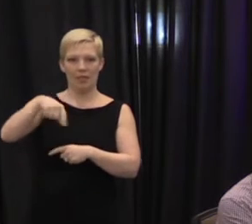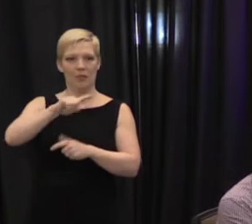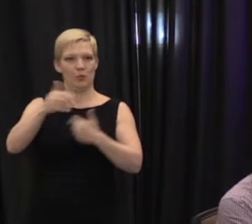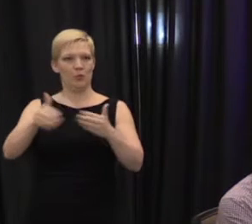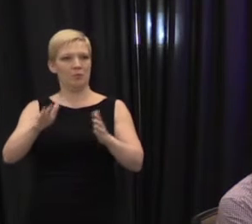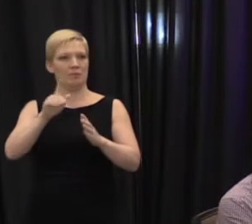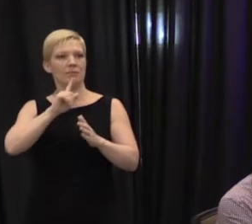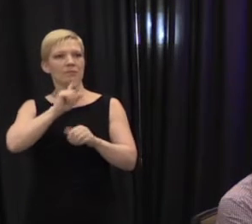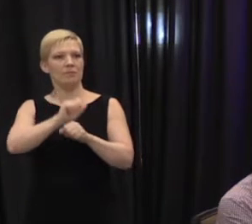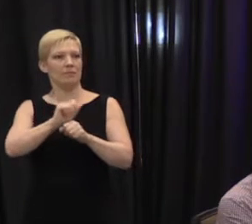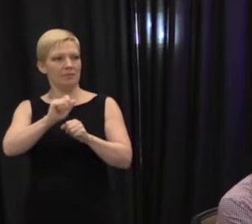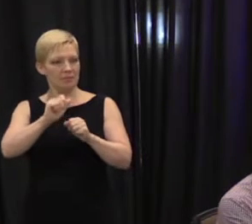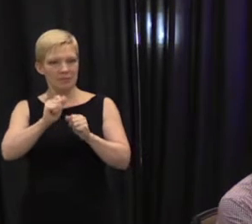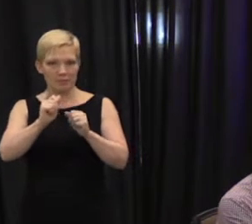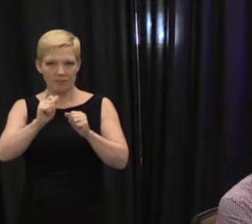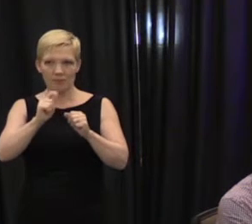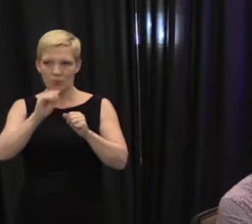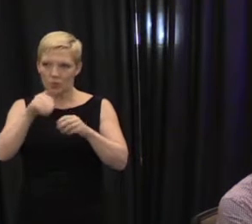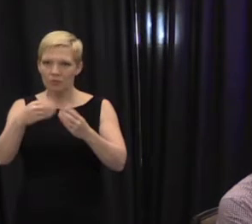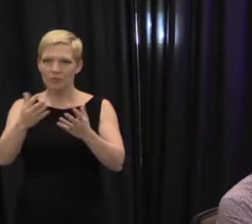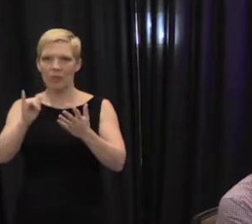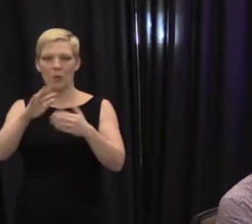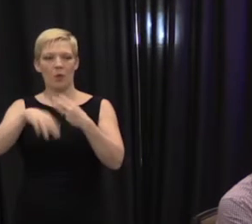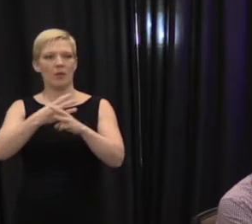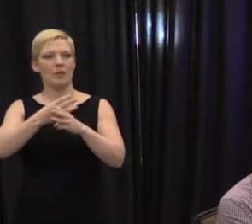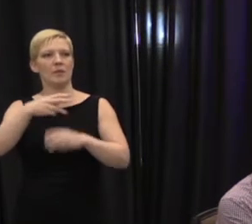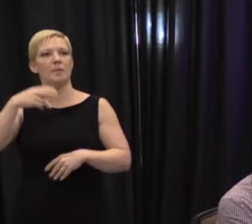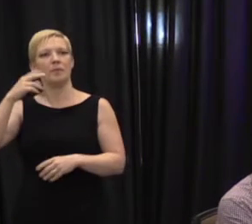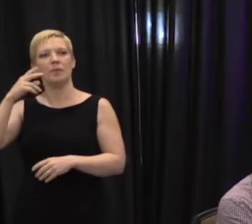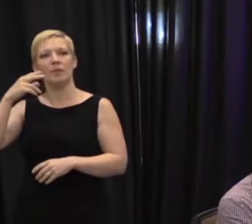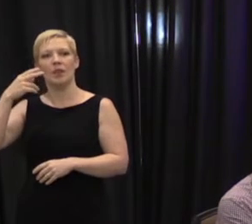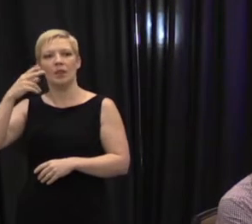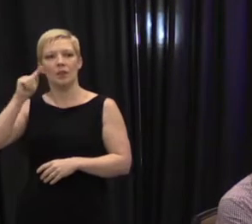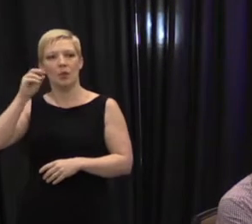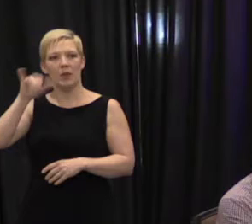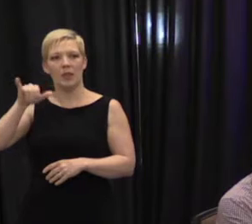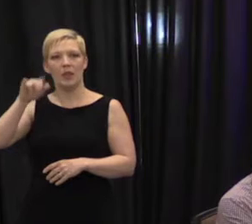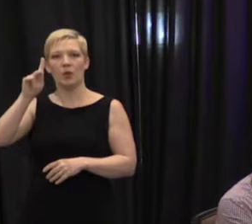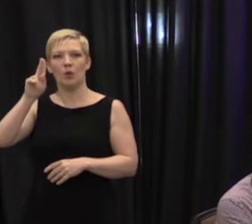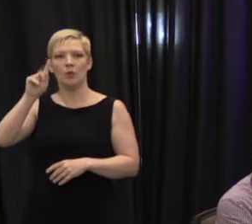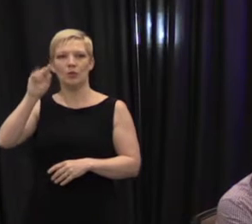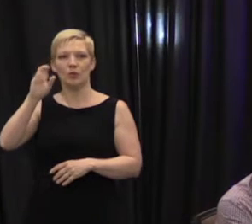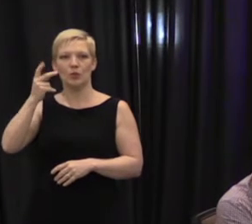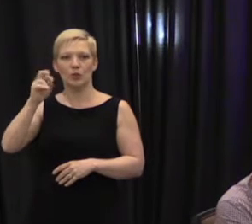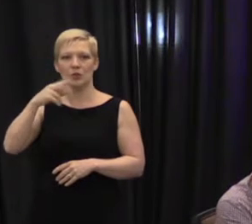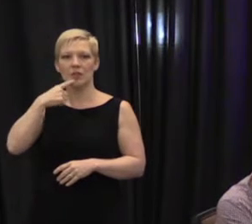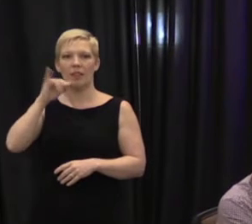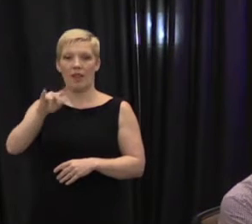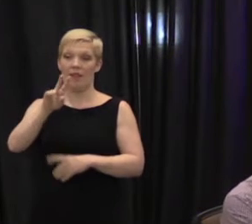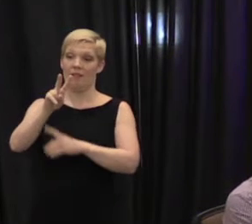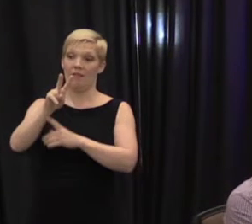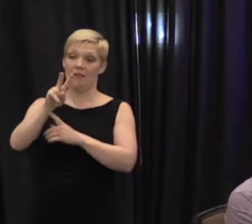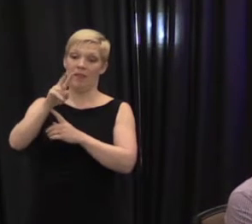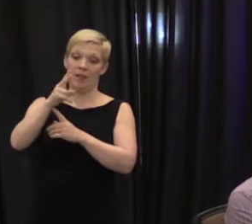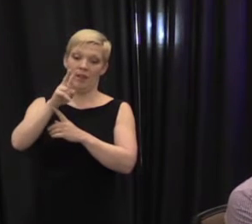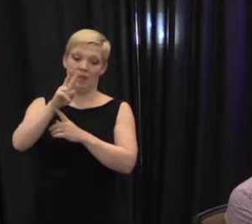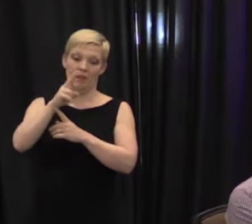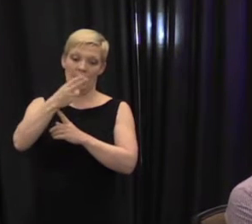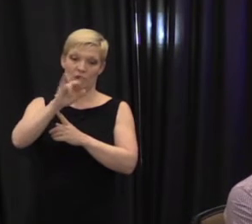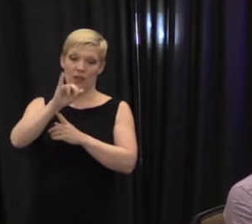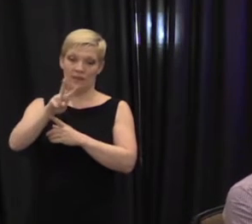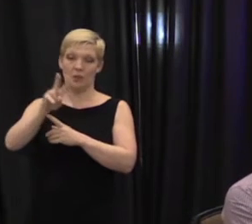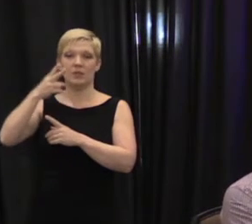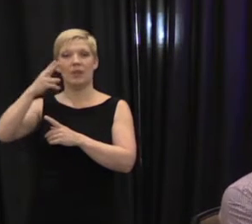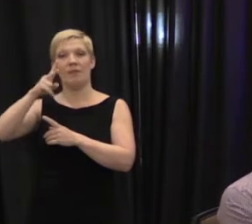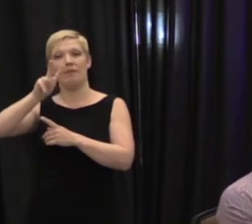height of the AIDS epidemic, Tony Kushner called HIV the virus of prophecy. And on the days I believe in prophets, which is like give or take